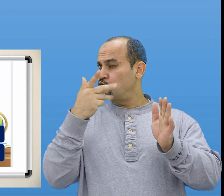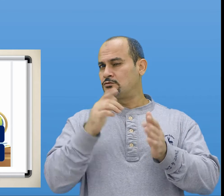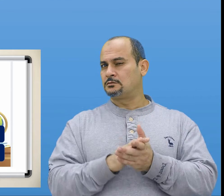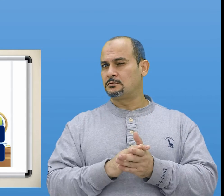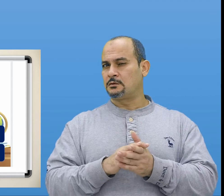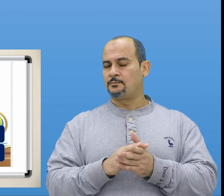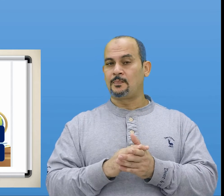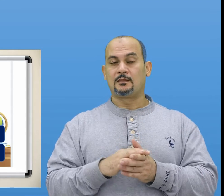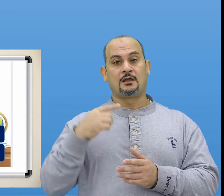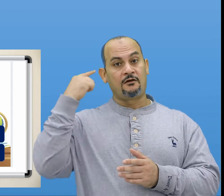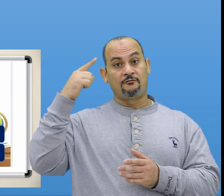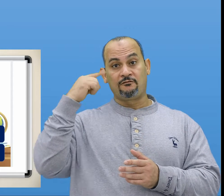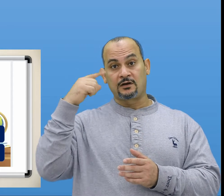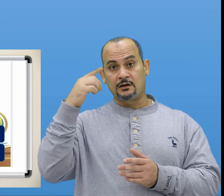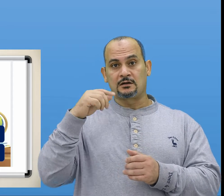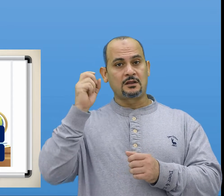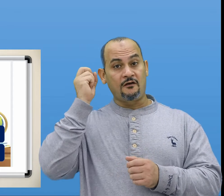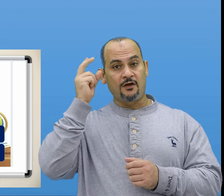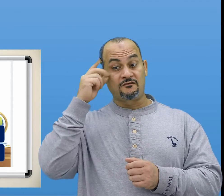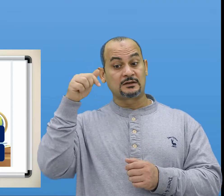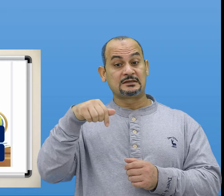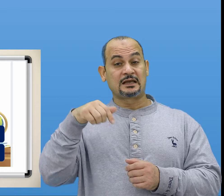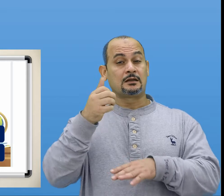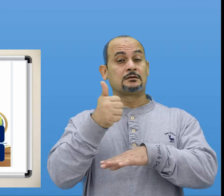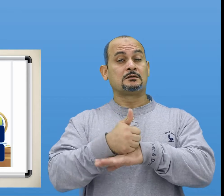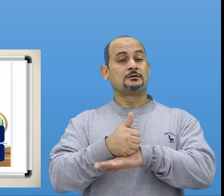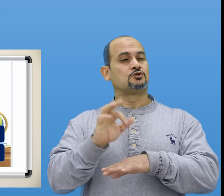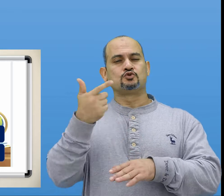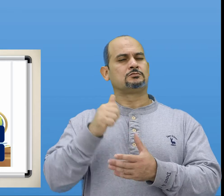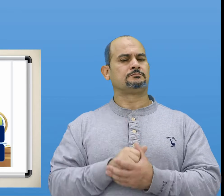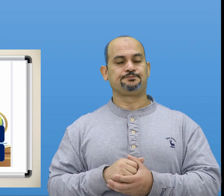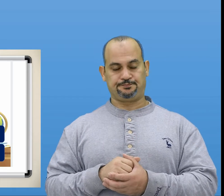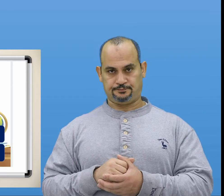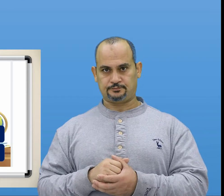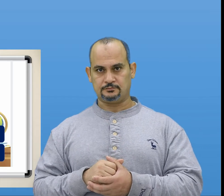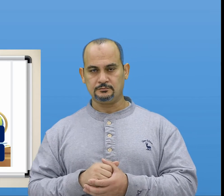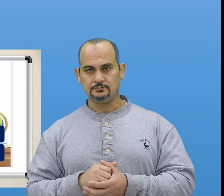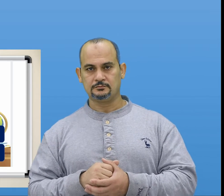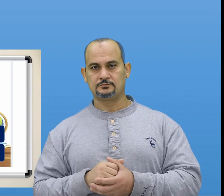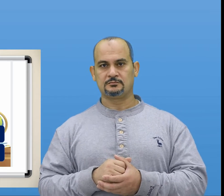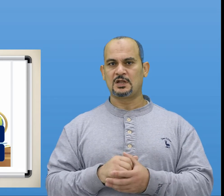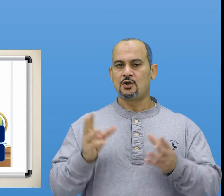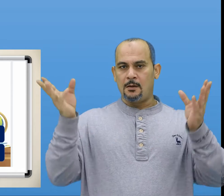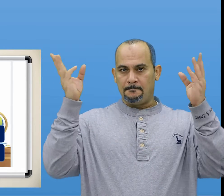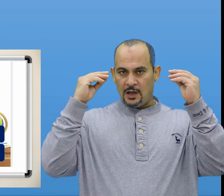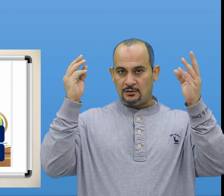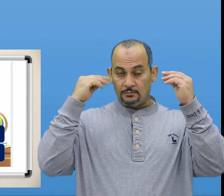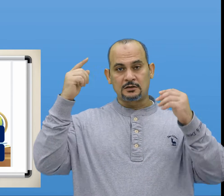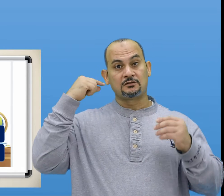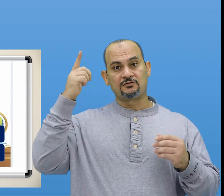he an European? What do you think? Alright, so this is an aborigine. It's a noun. It means